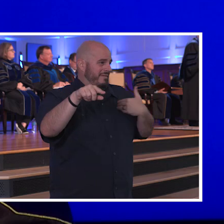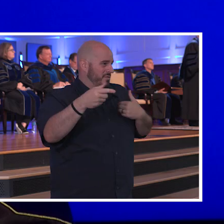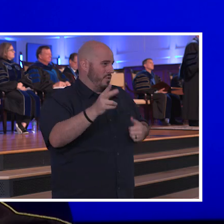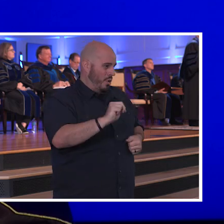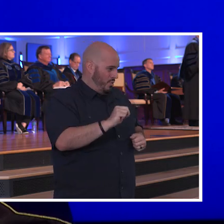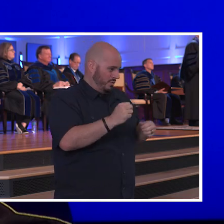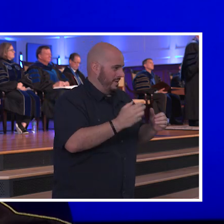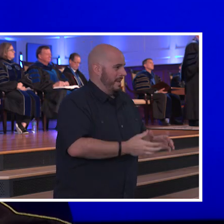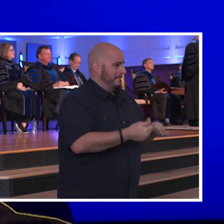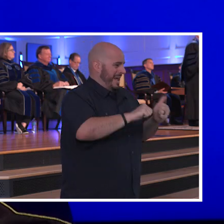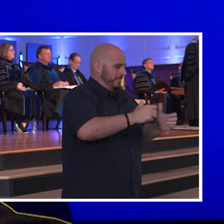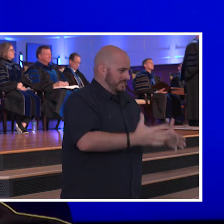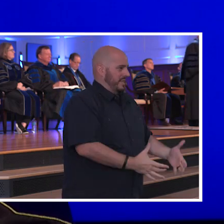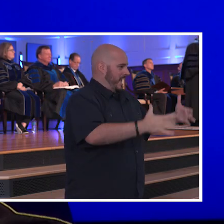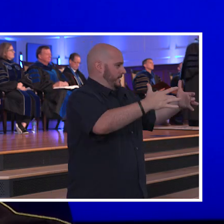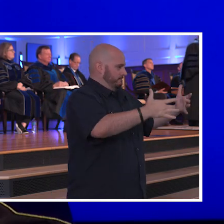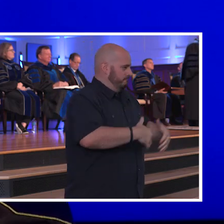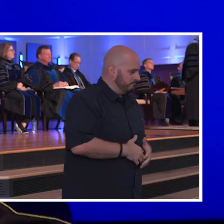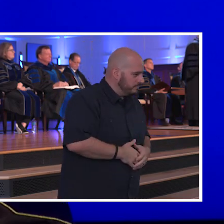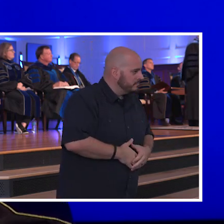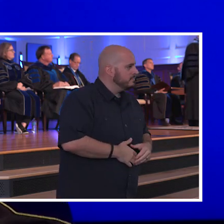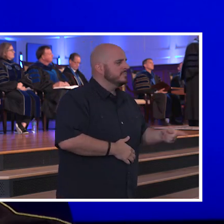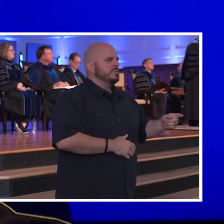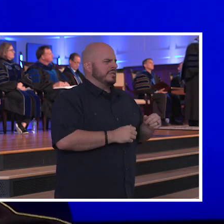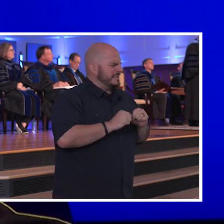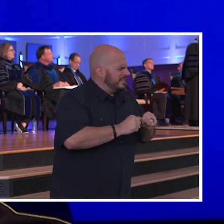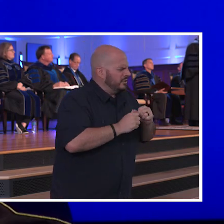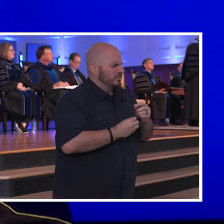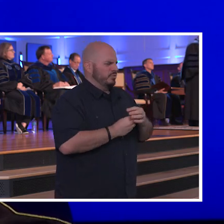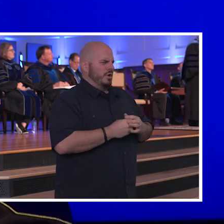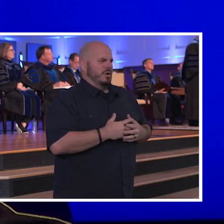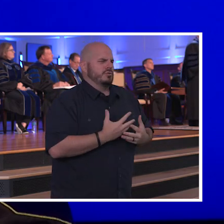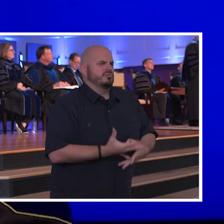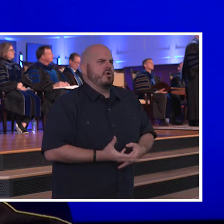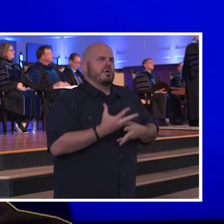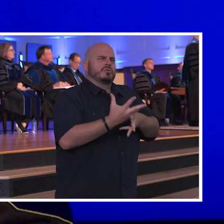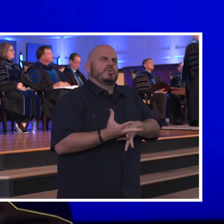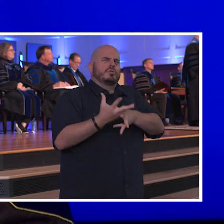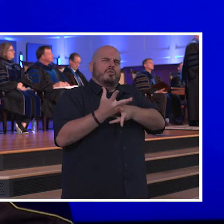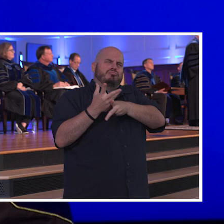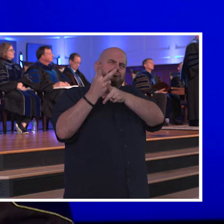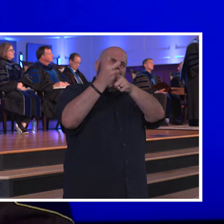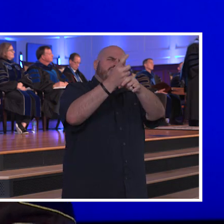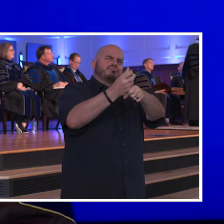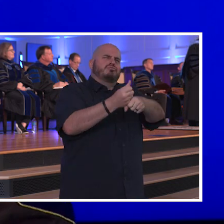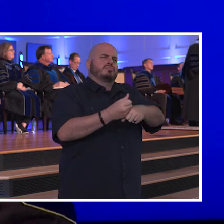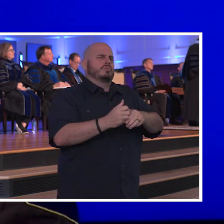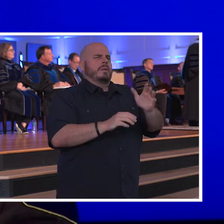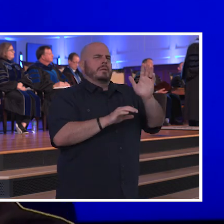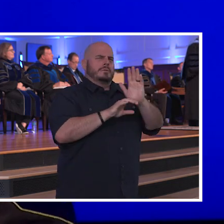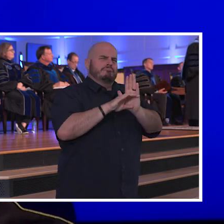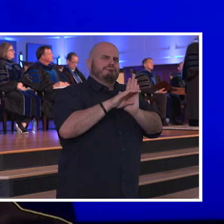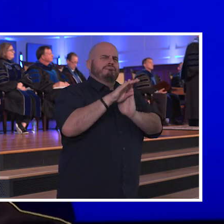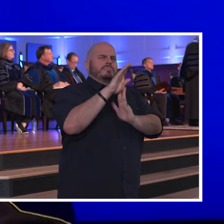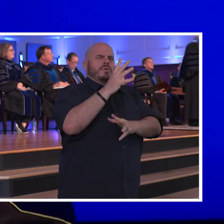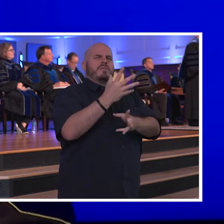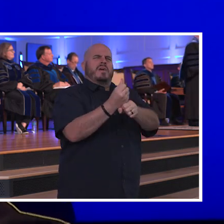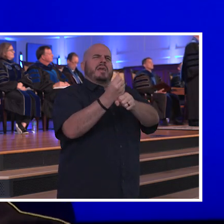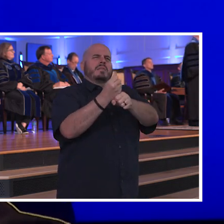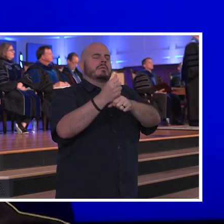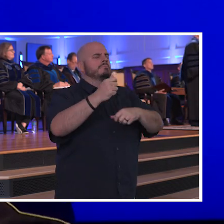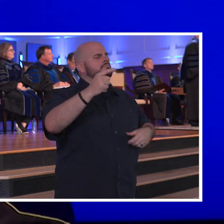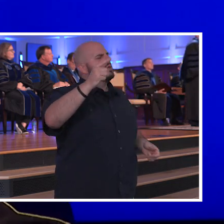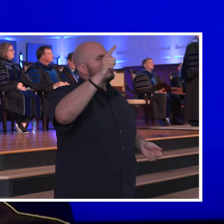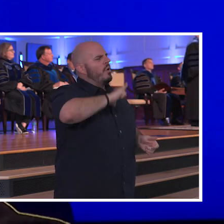she notes that she would continue to grow in the Lord. And this is when the Lord began to plant in her life the